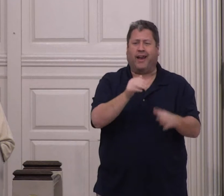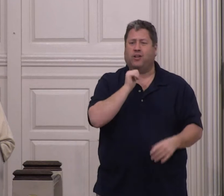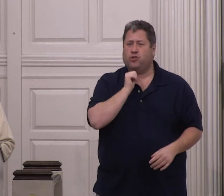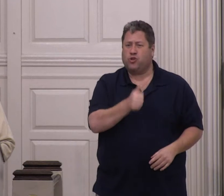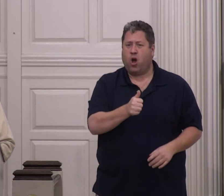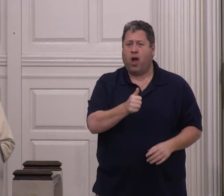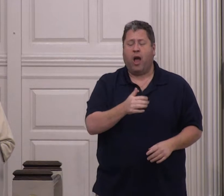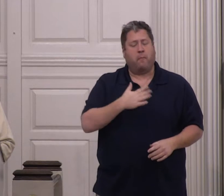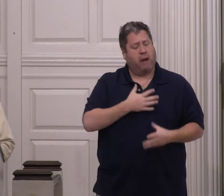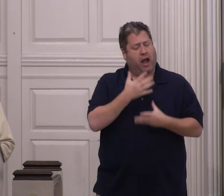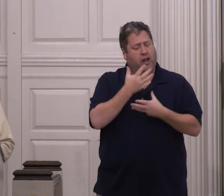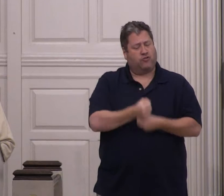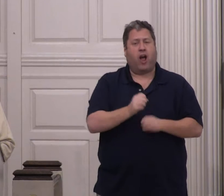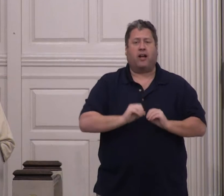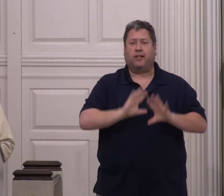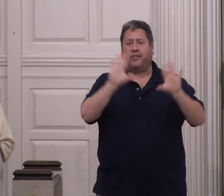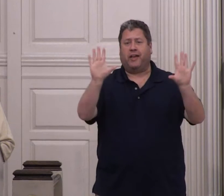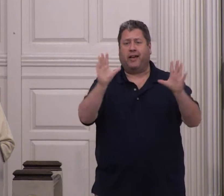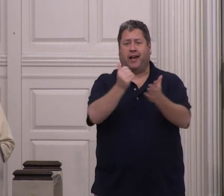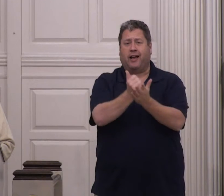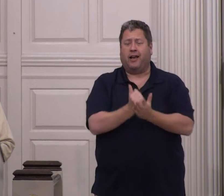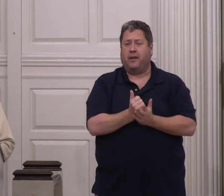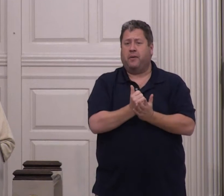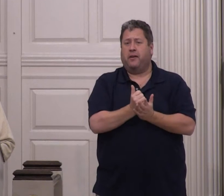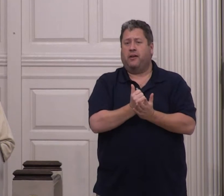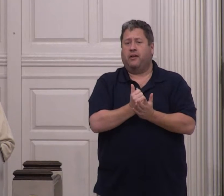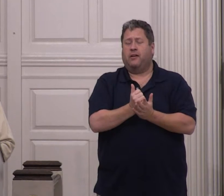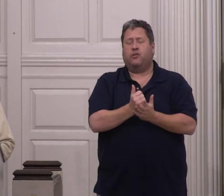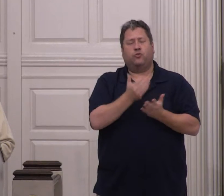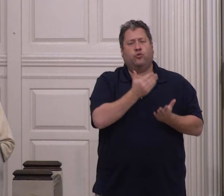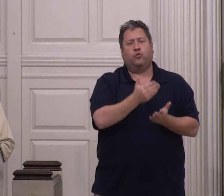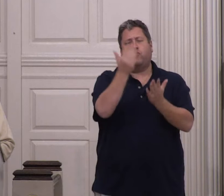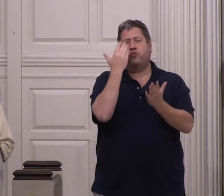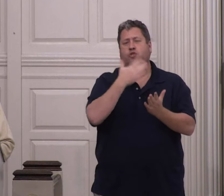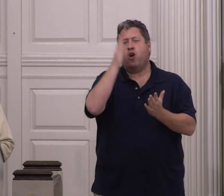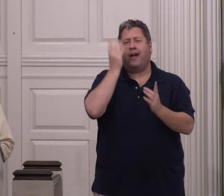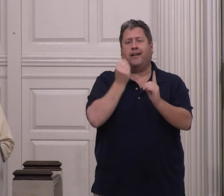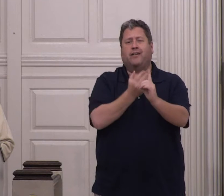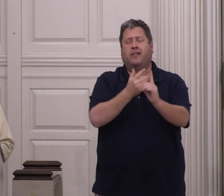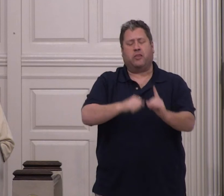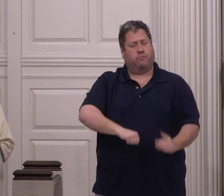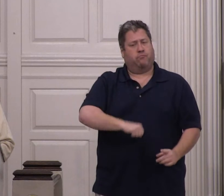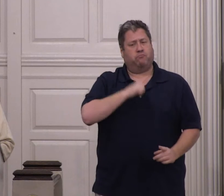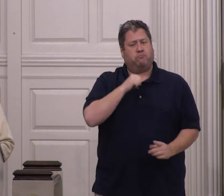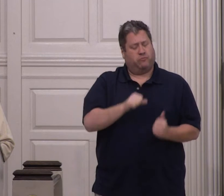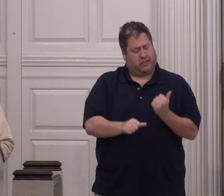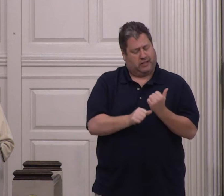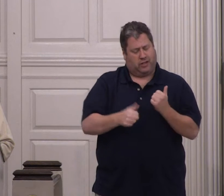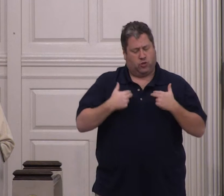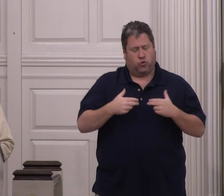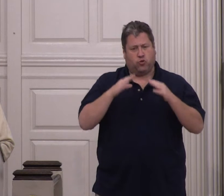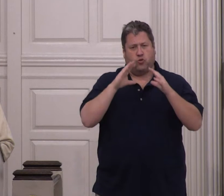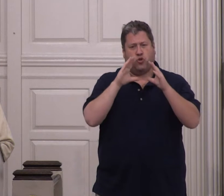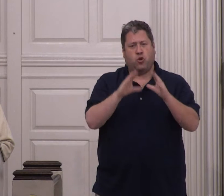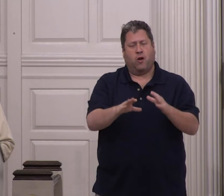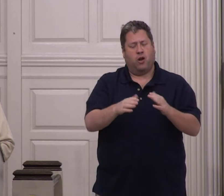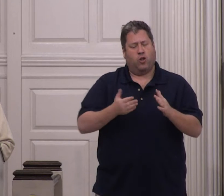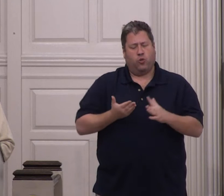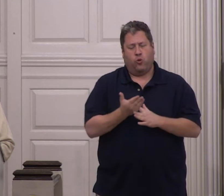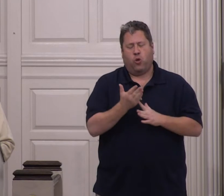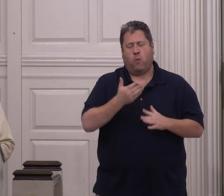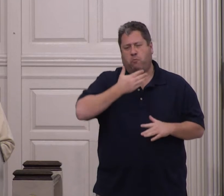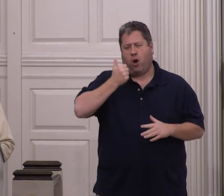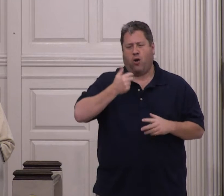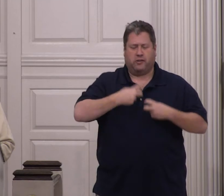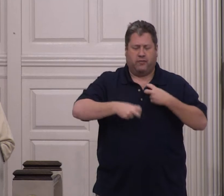prayer, let not my trust be confounded. To you, God has granted the privilege of aiding mankind in